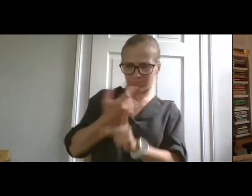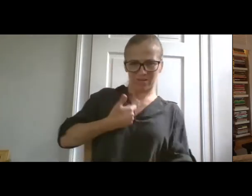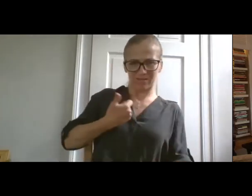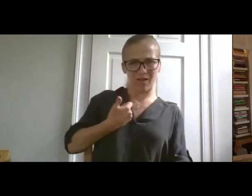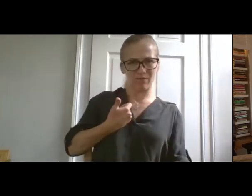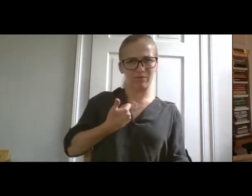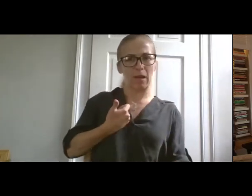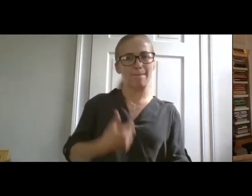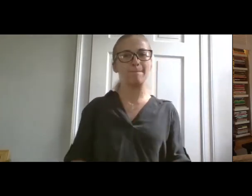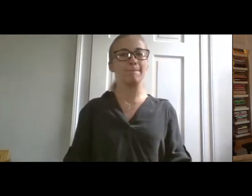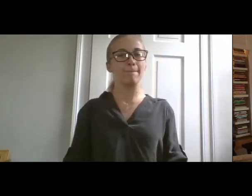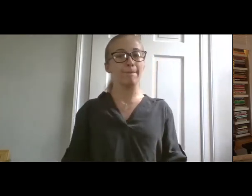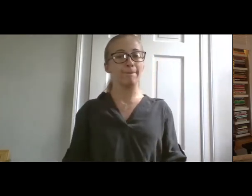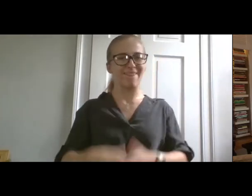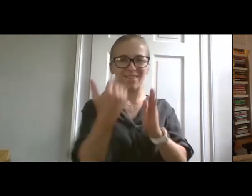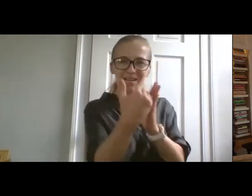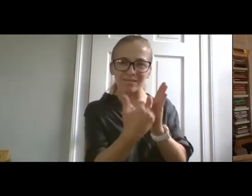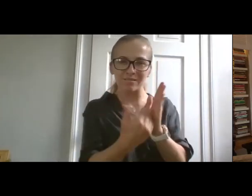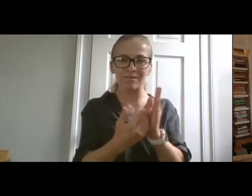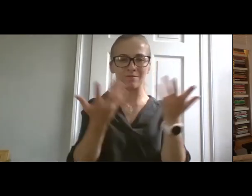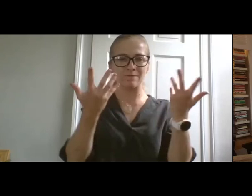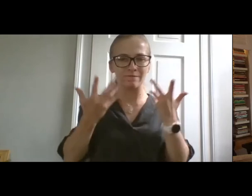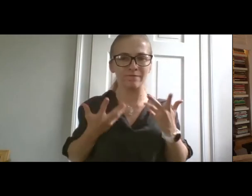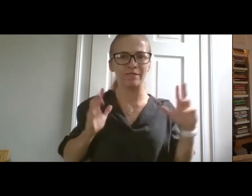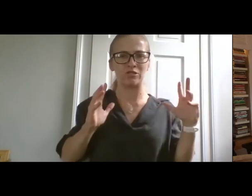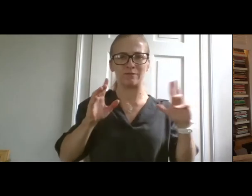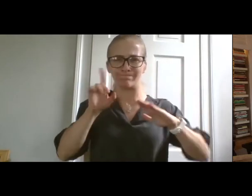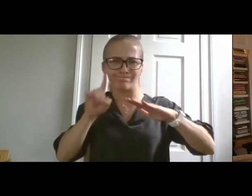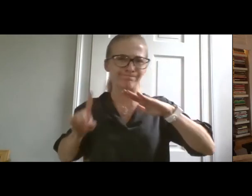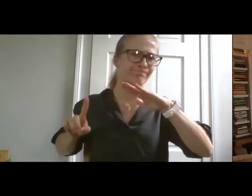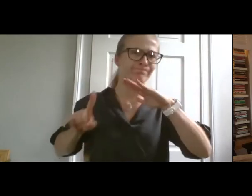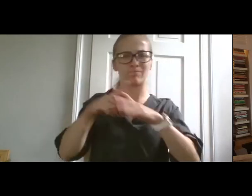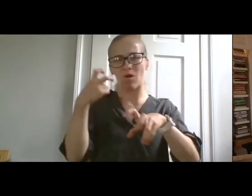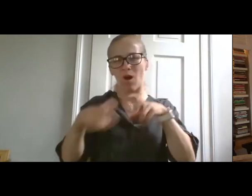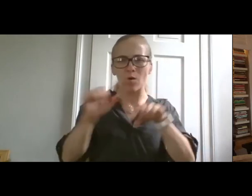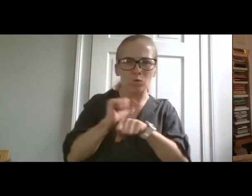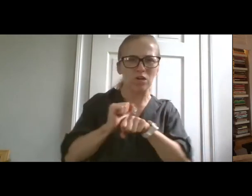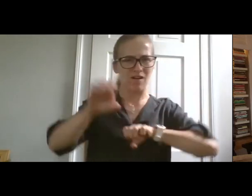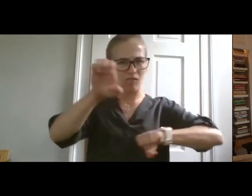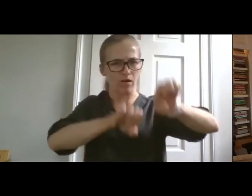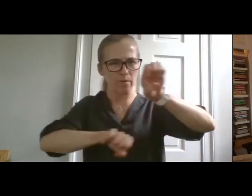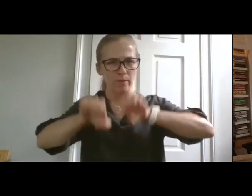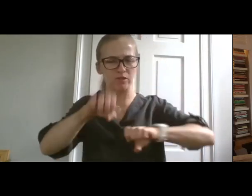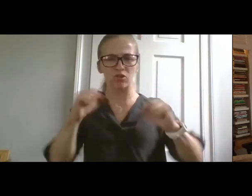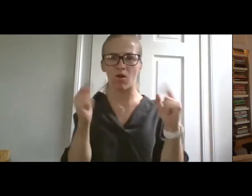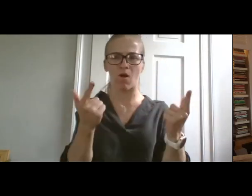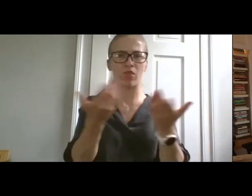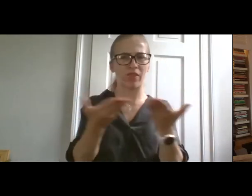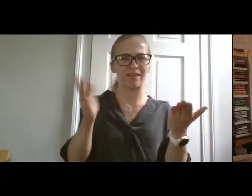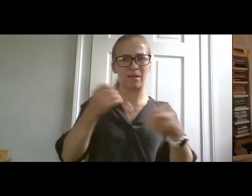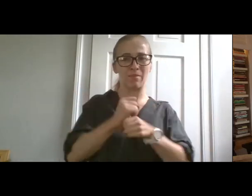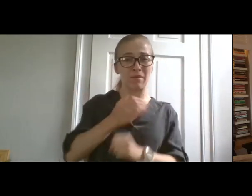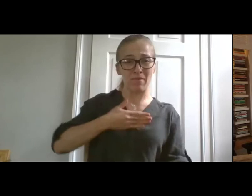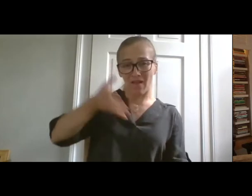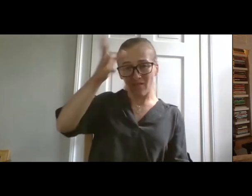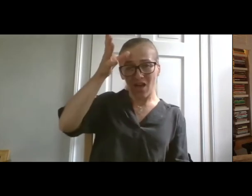my own. Lessons already conjures up hard work and evaluation, all the things that seem to make my father